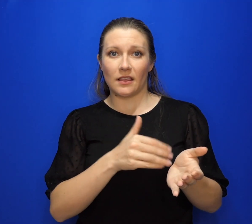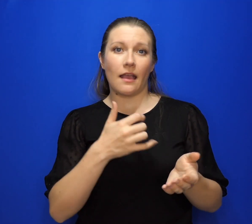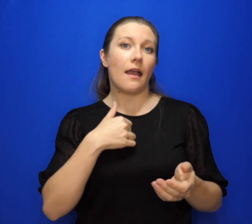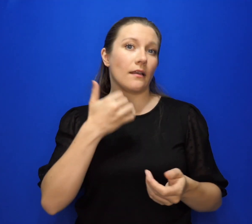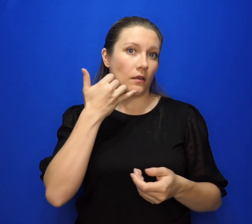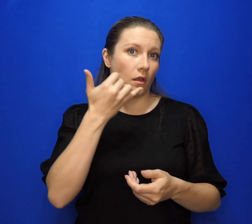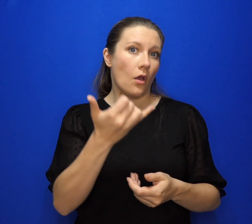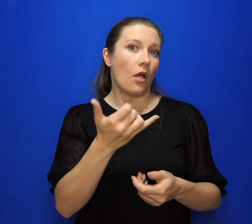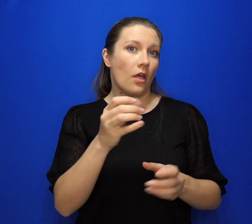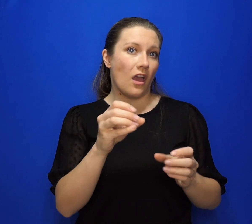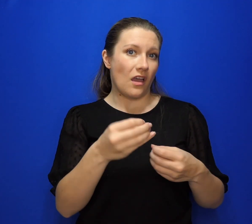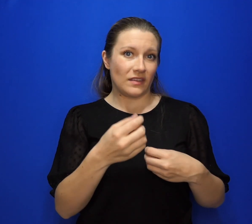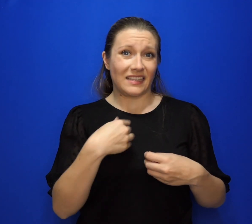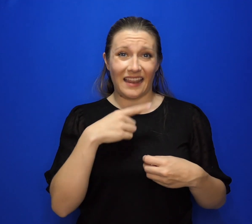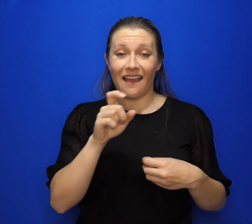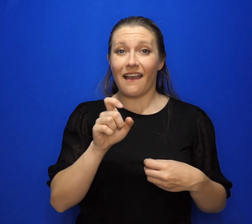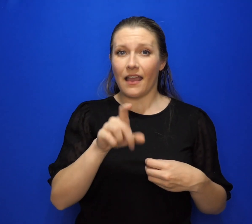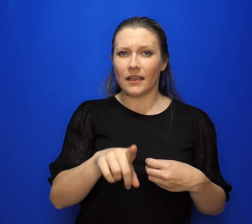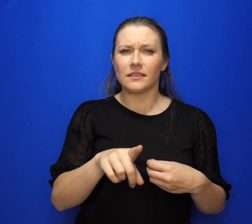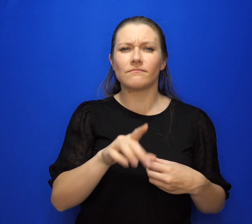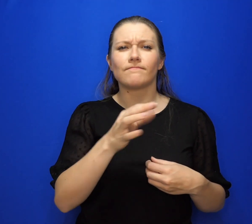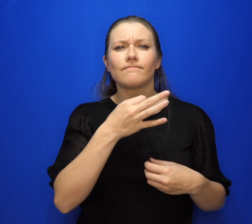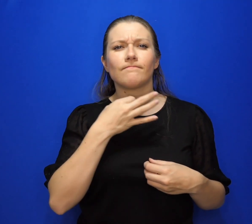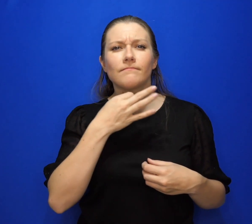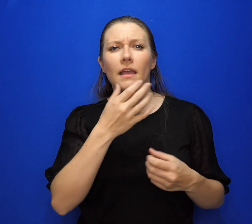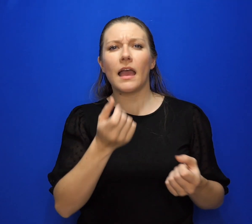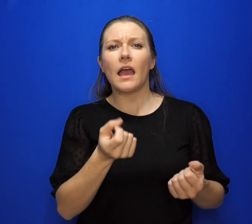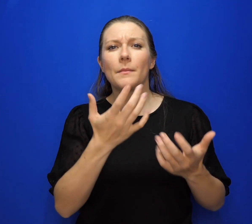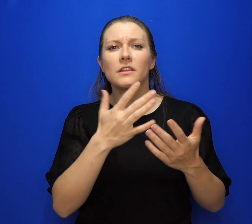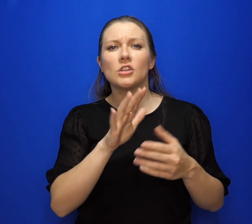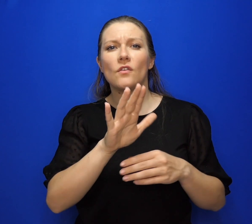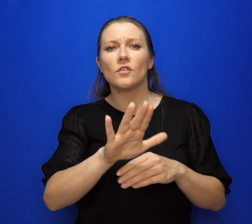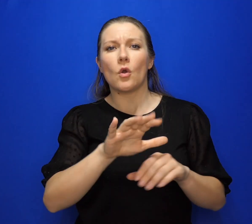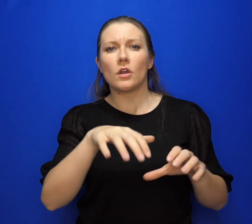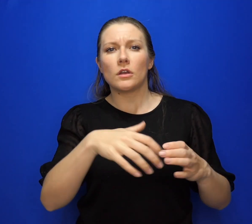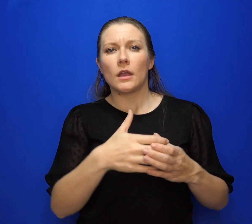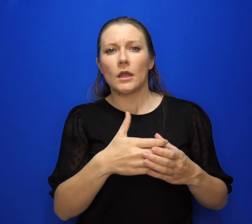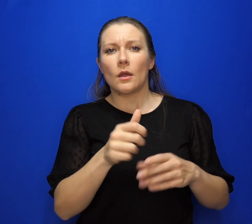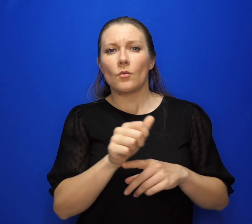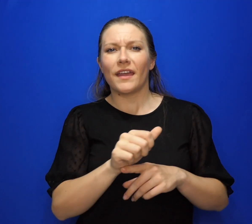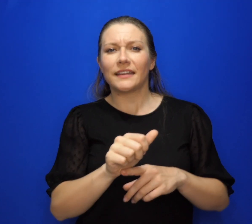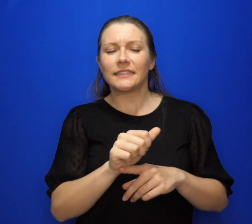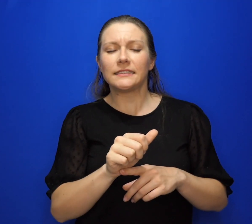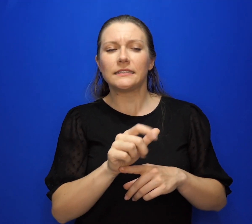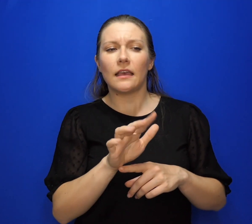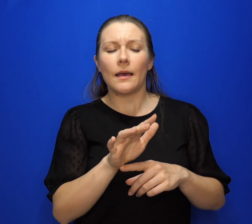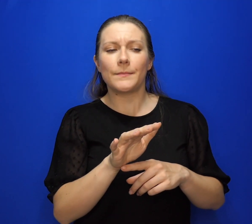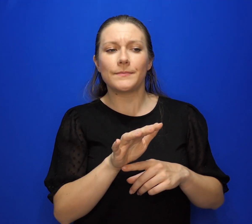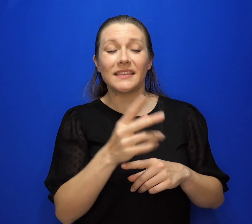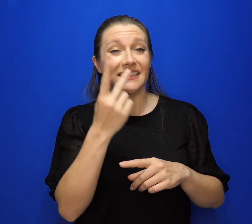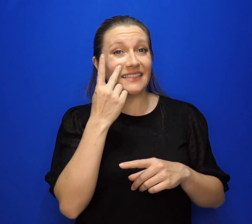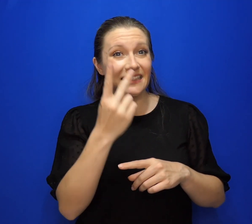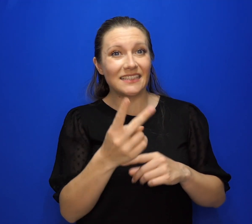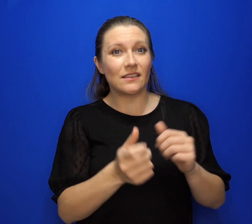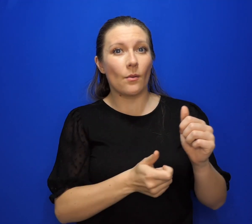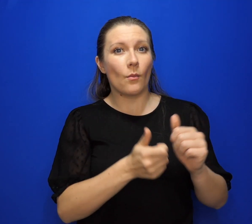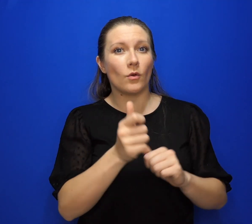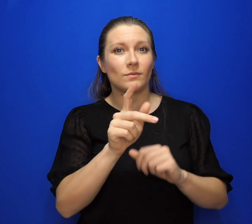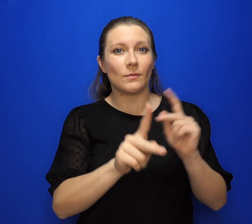and I ask, how much of your practice or who in your practice sees the majority of people with type